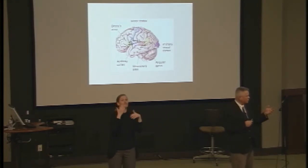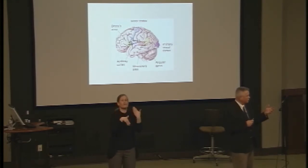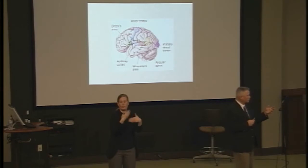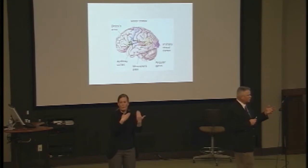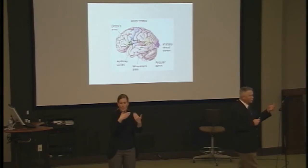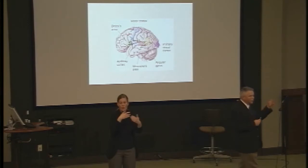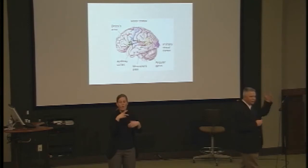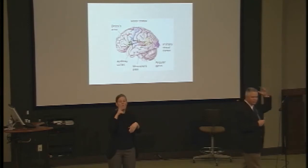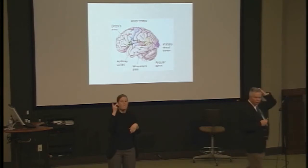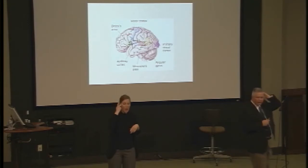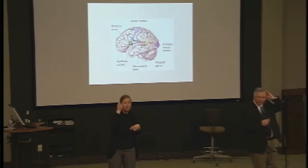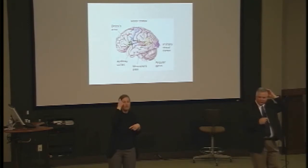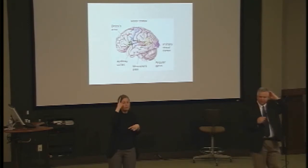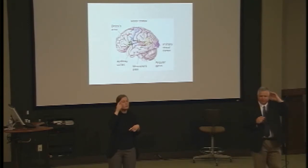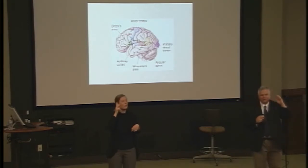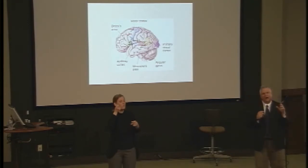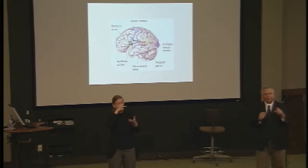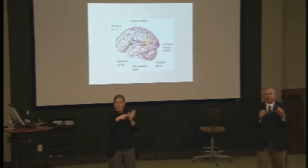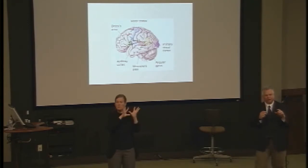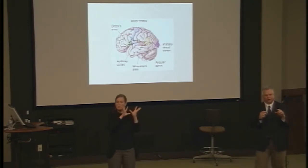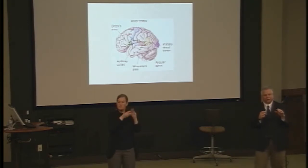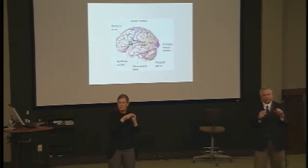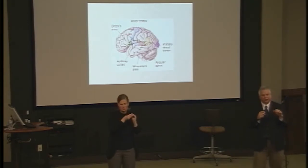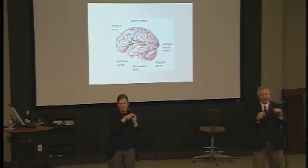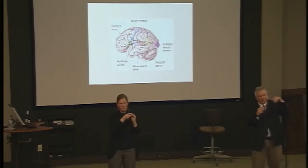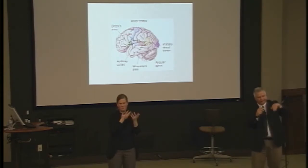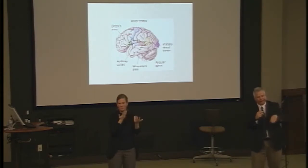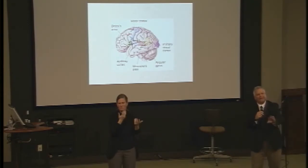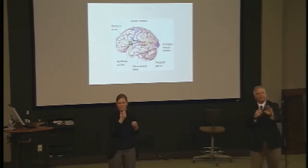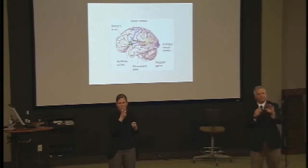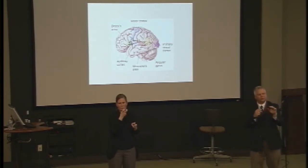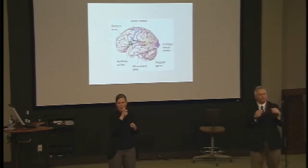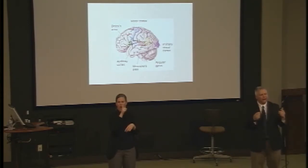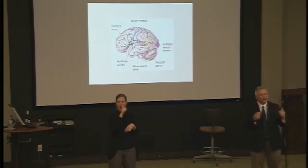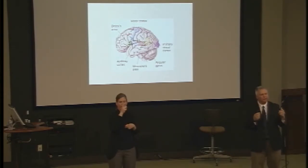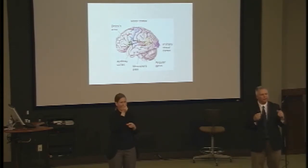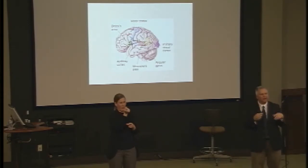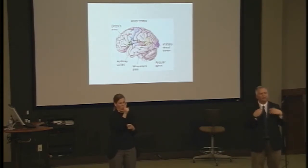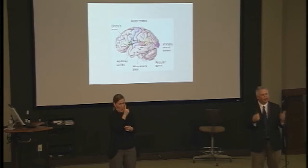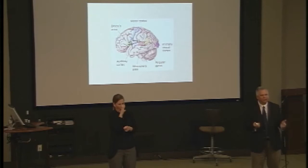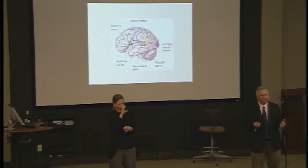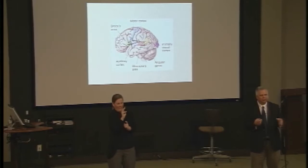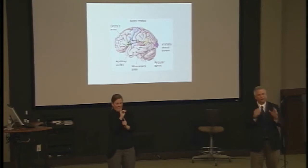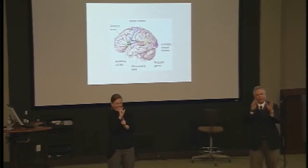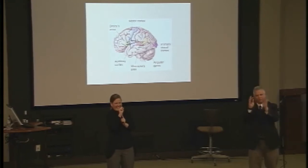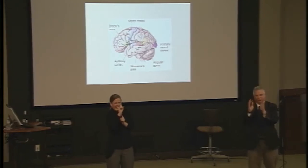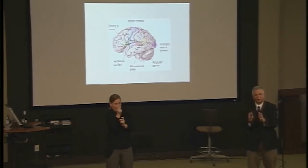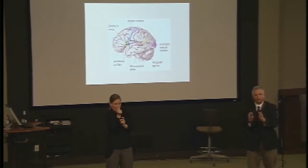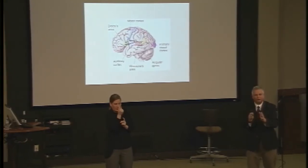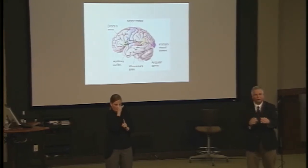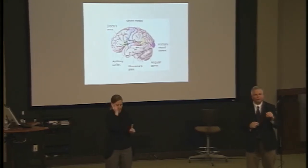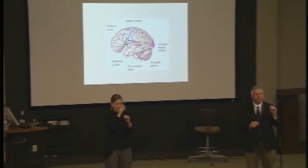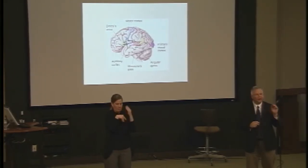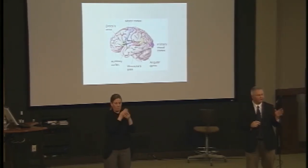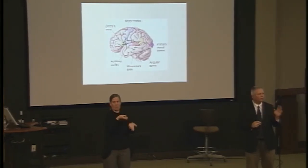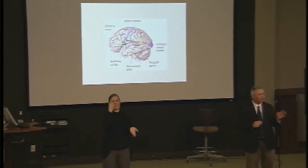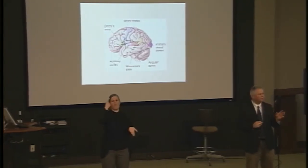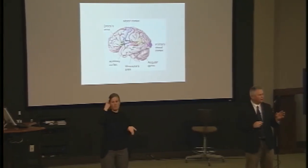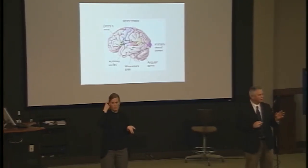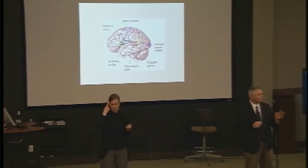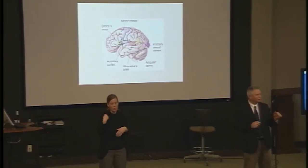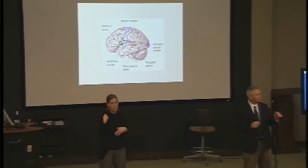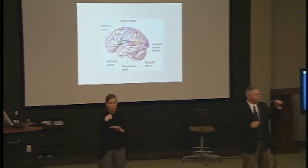change. So the brain needs to solve the puzzle, how to get into language and away from the visual form as